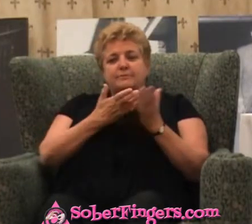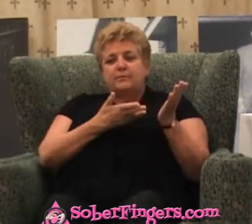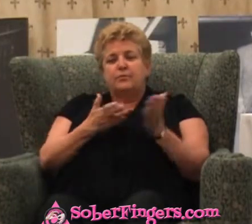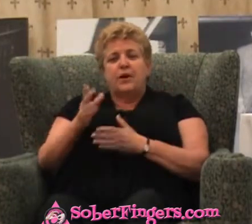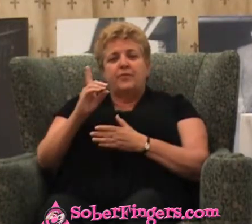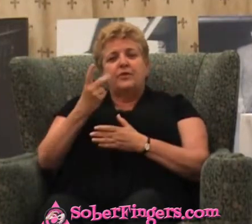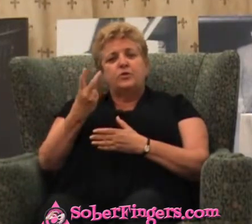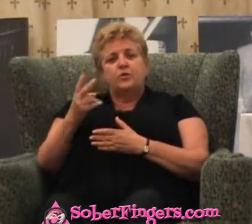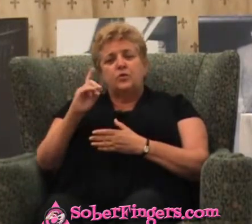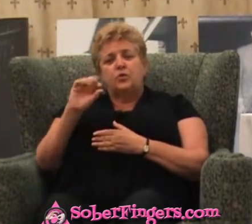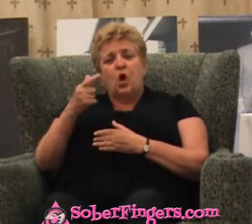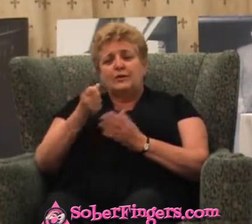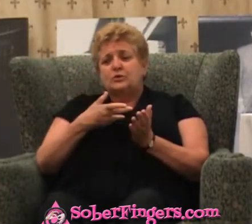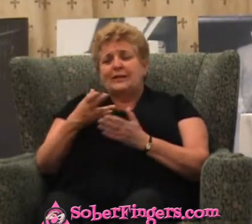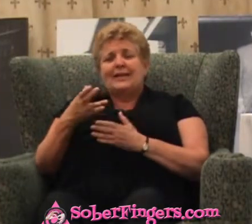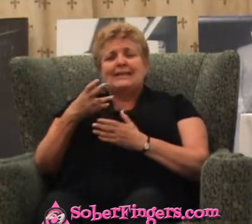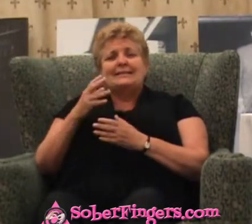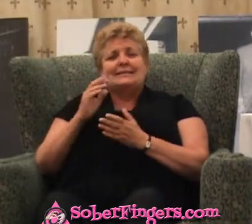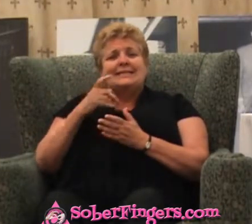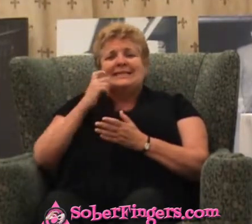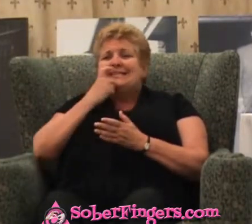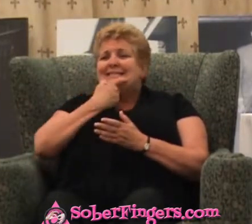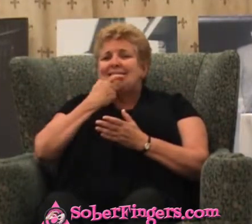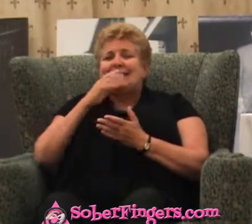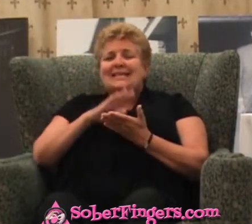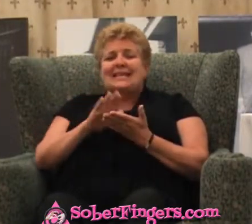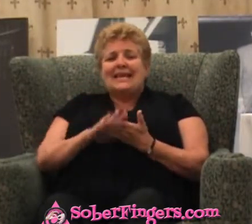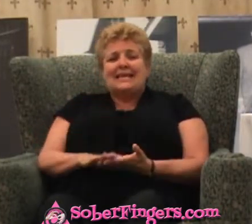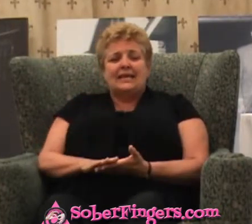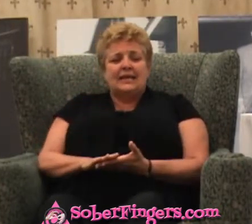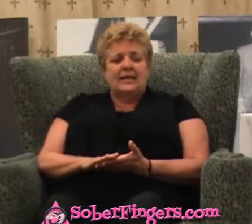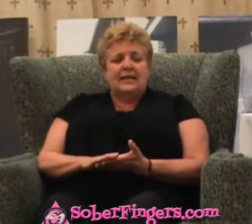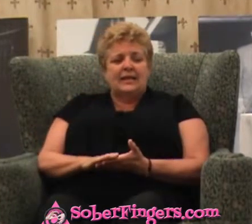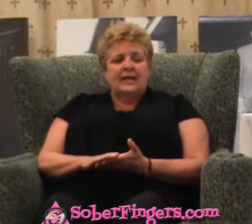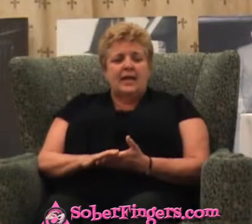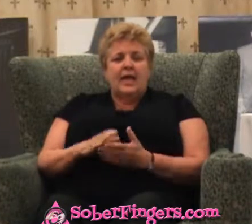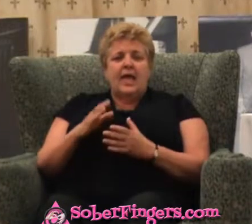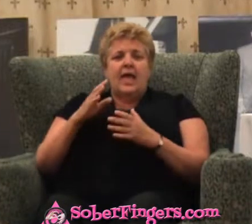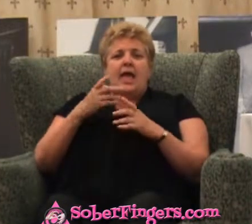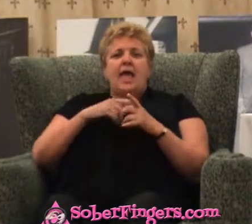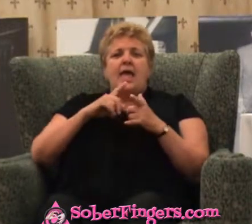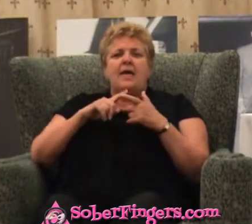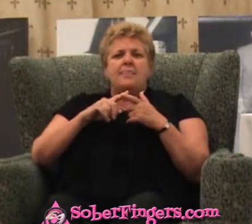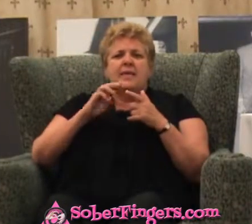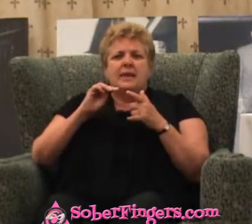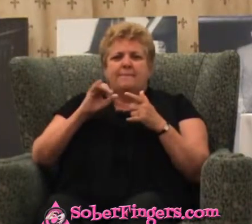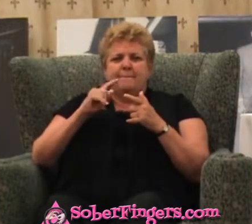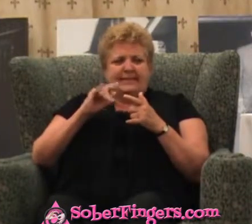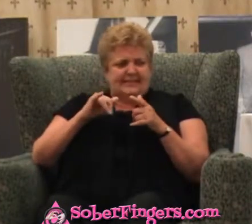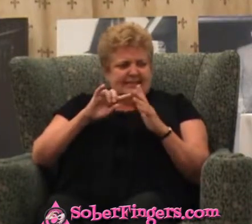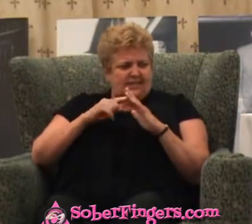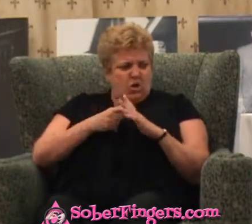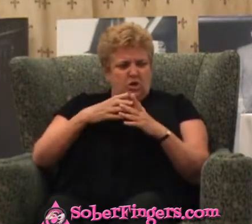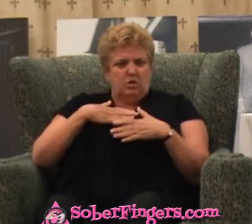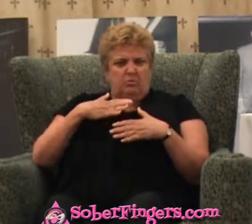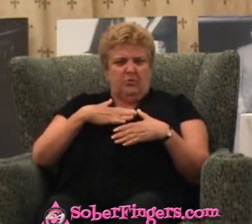needed to have some extraction. And in the evening, she started to breathe in a weird way, and at 3 a.m. in bed with me,